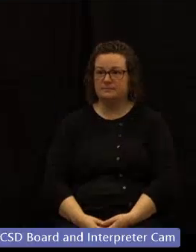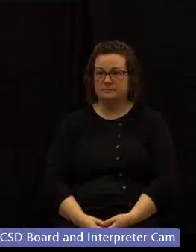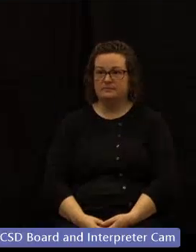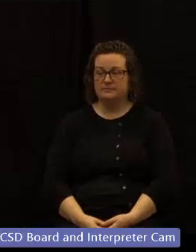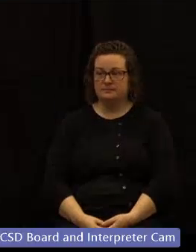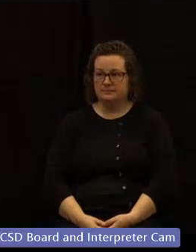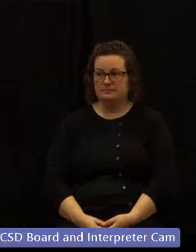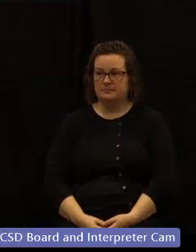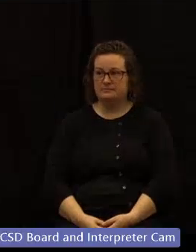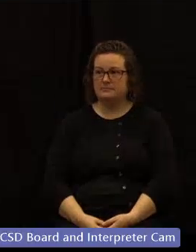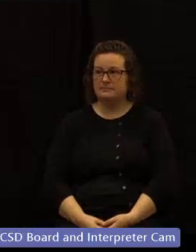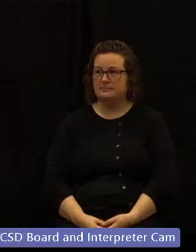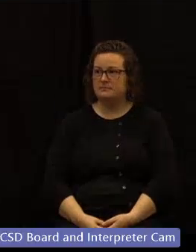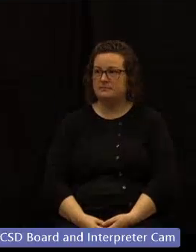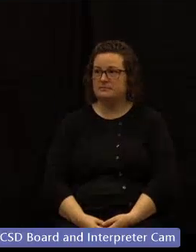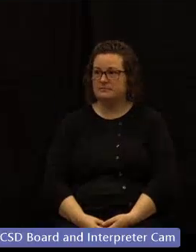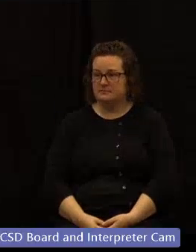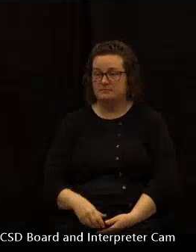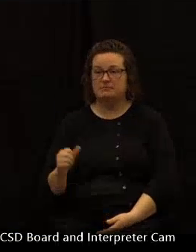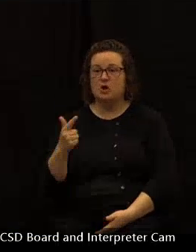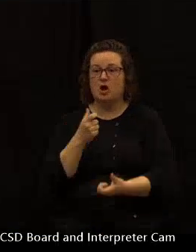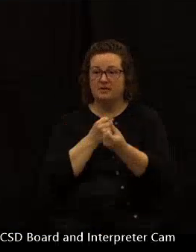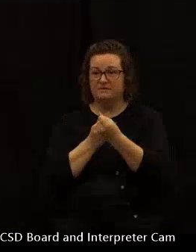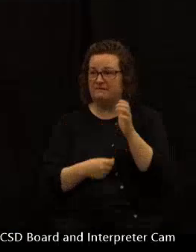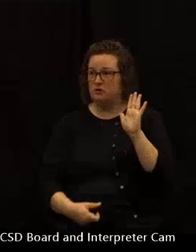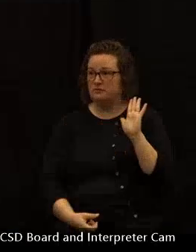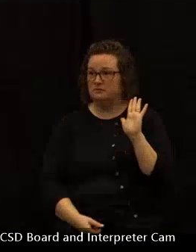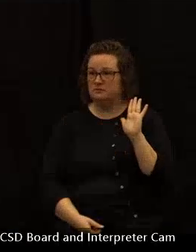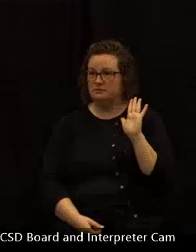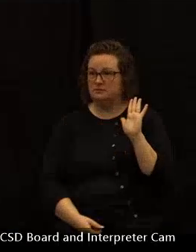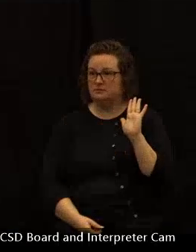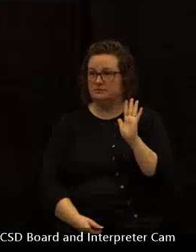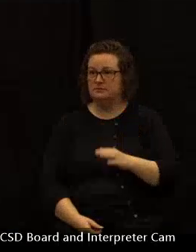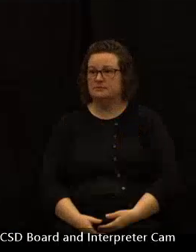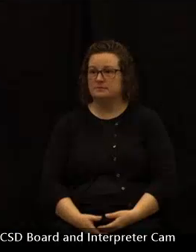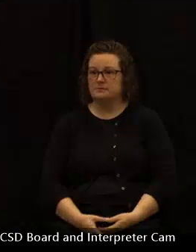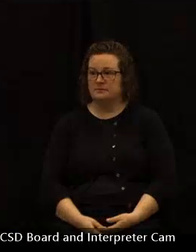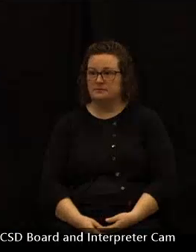This Mickey's is got a Jimmy. second. Jimmy. All in favor, raise your hand.